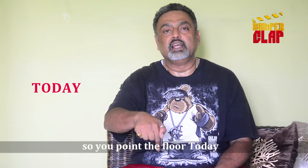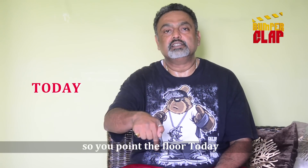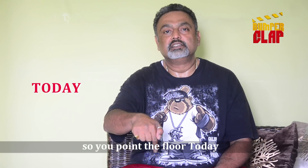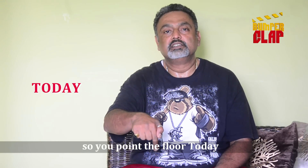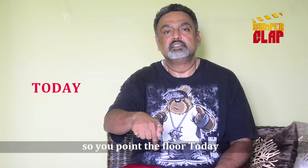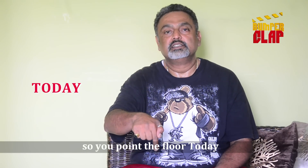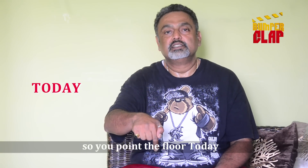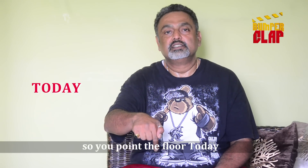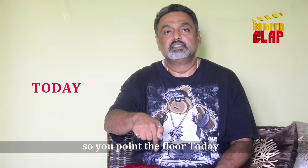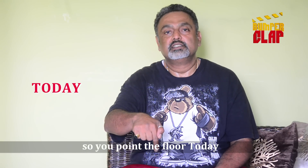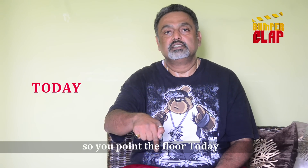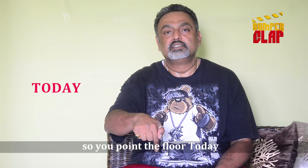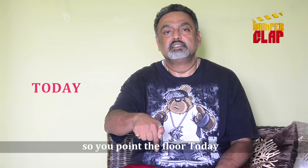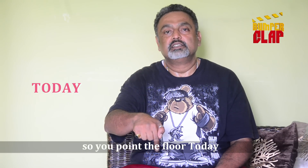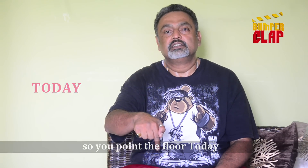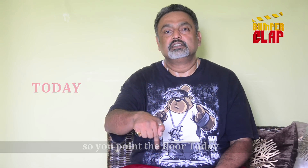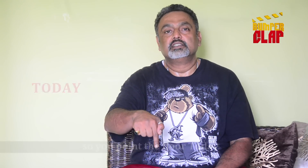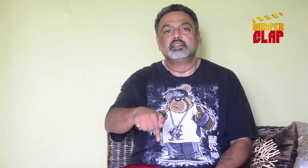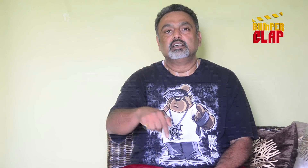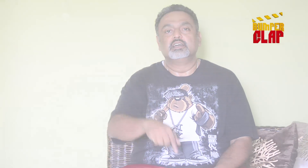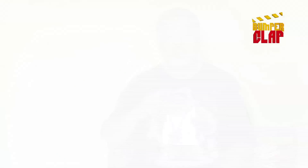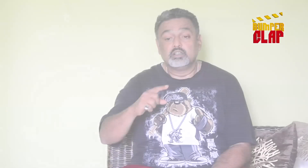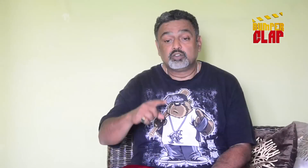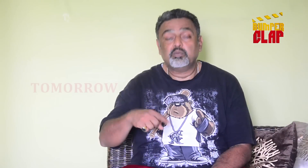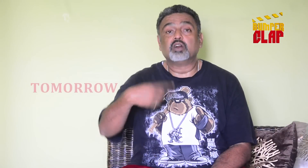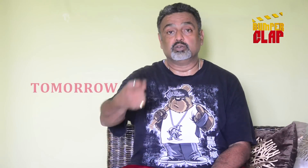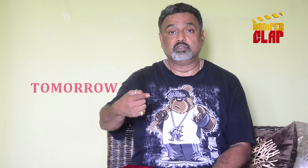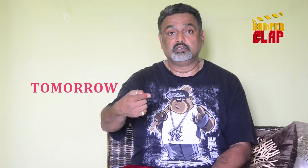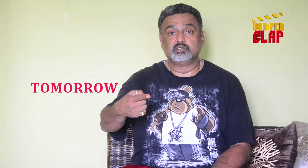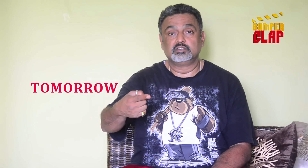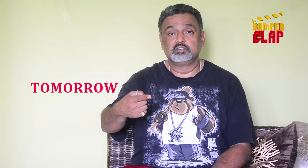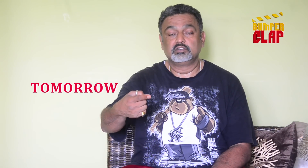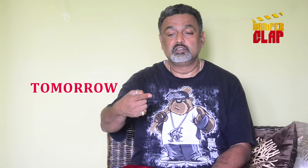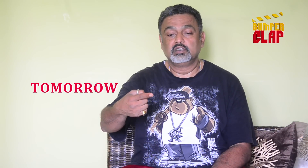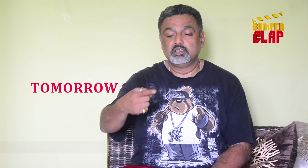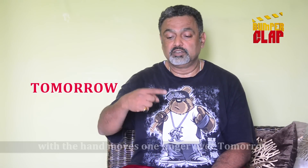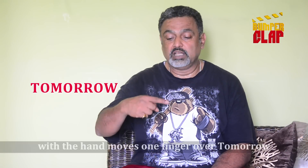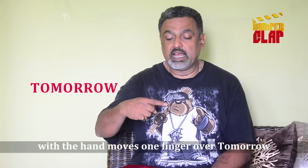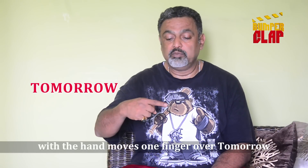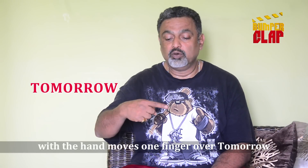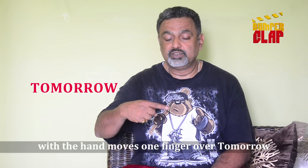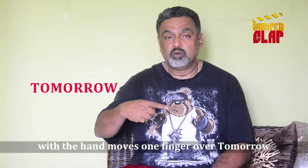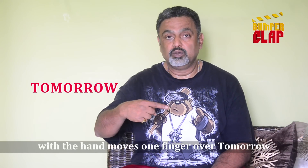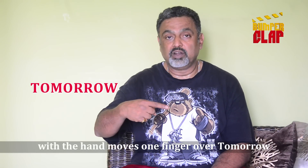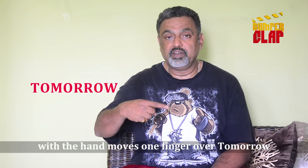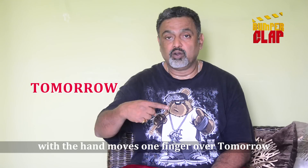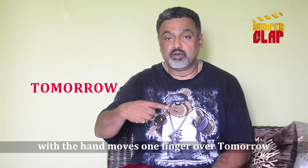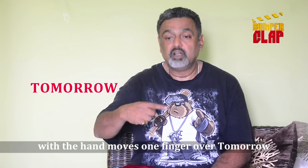tomorrow the hand goes one finger work